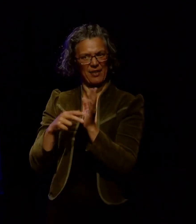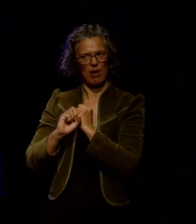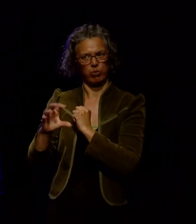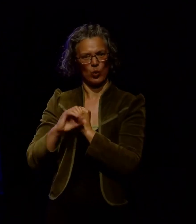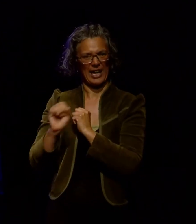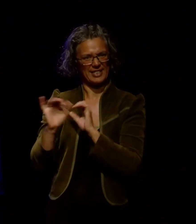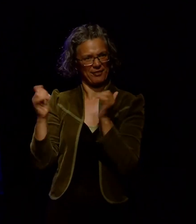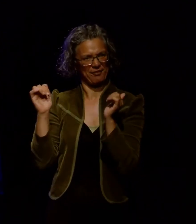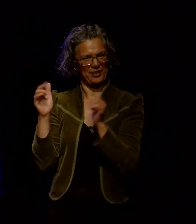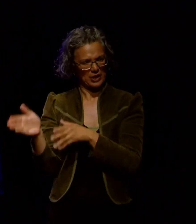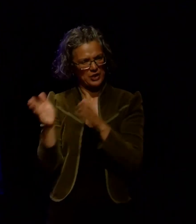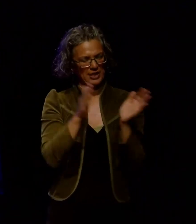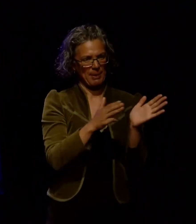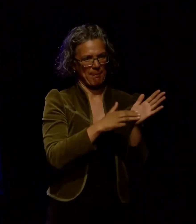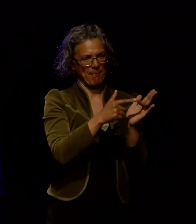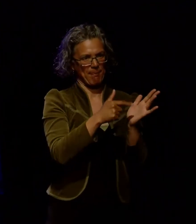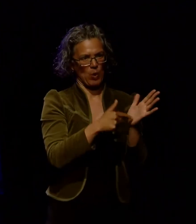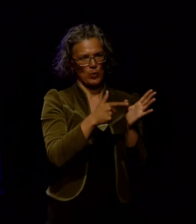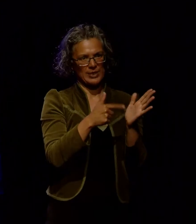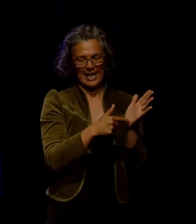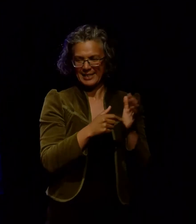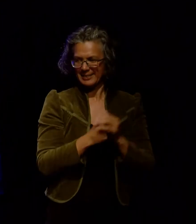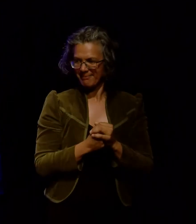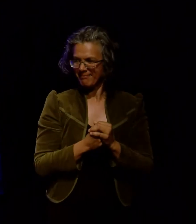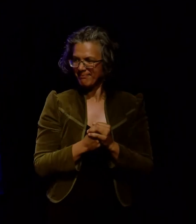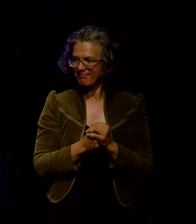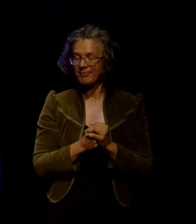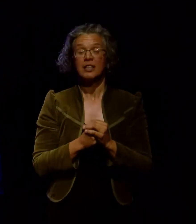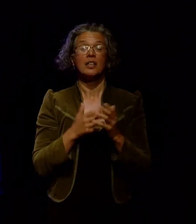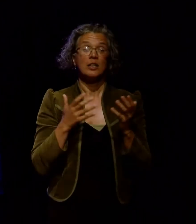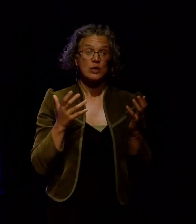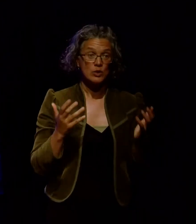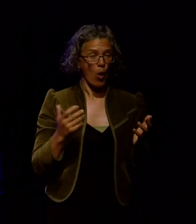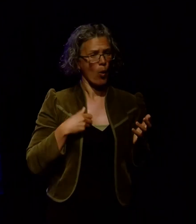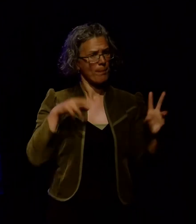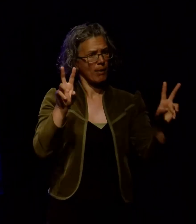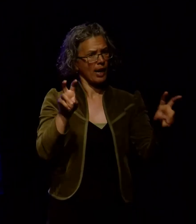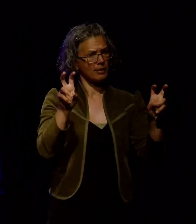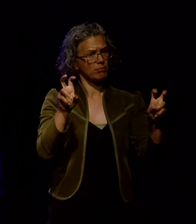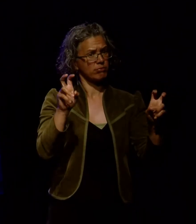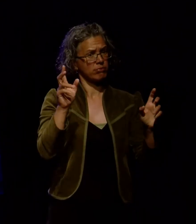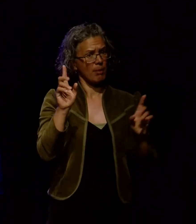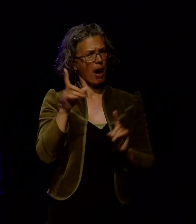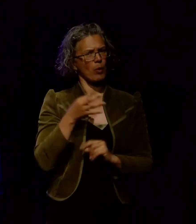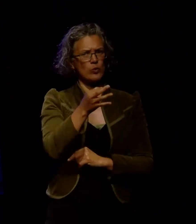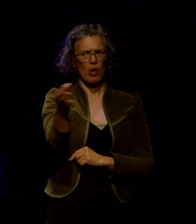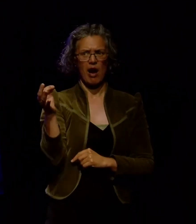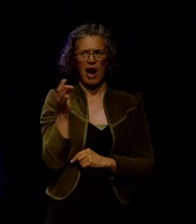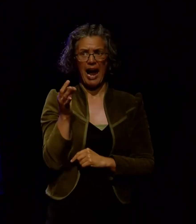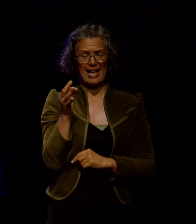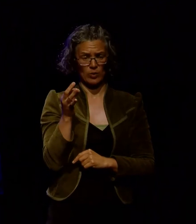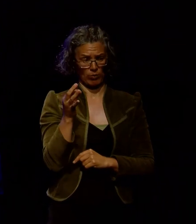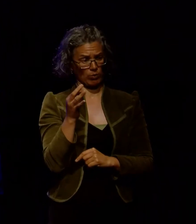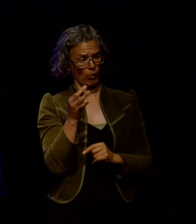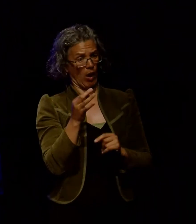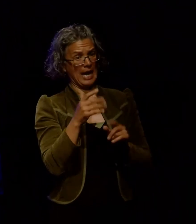Today in my talk, the exhibition closes but the digital offspring lives on. I'm going to ask the question, should extending the life